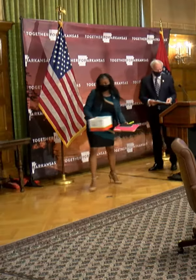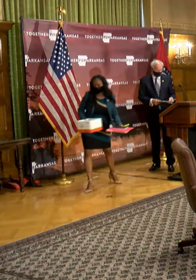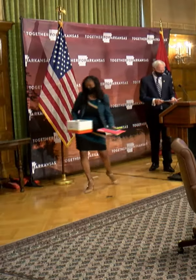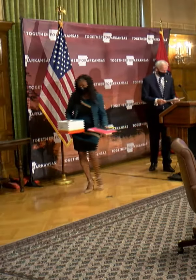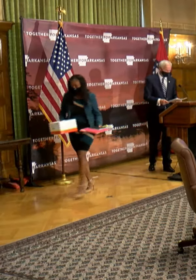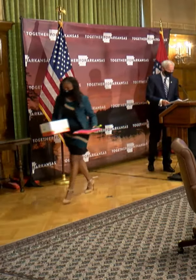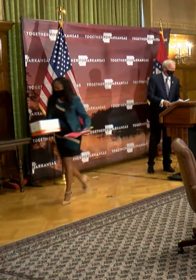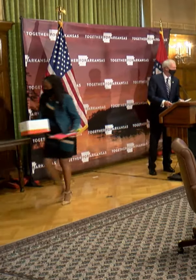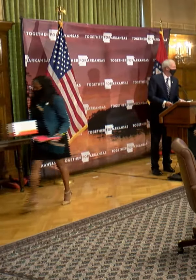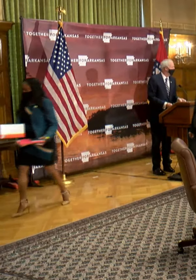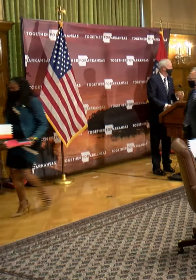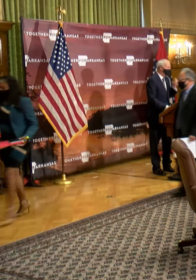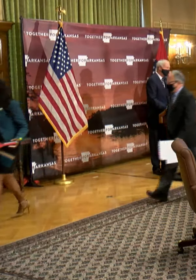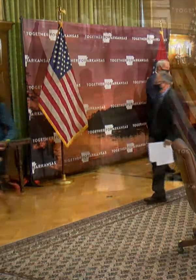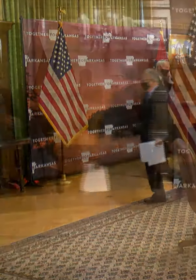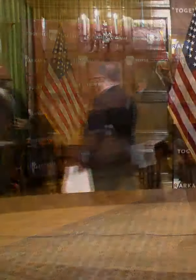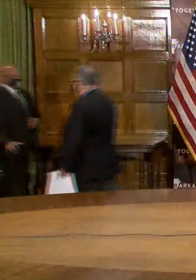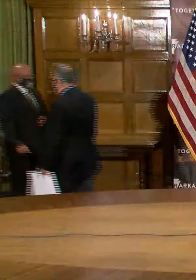box. I'm good.